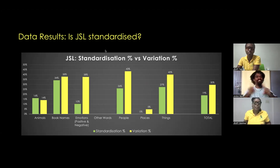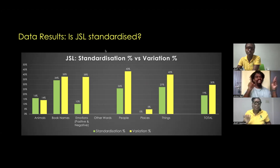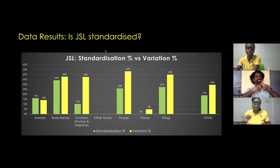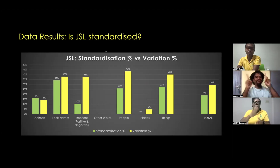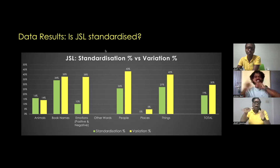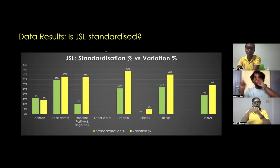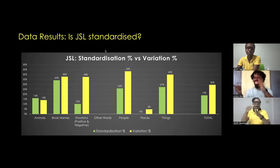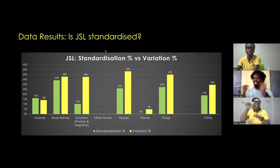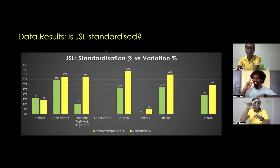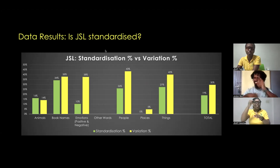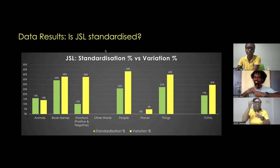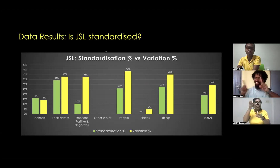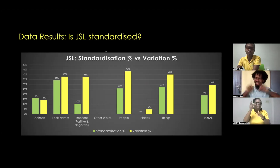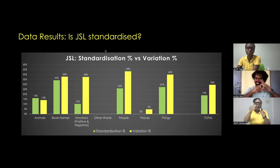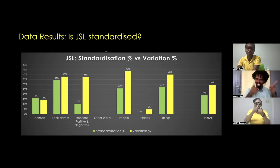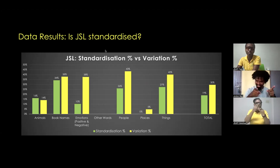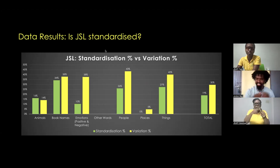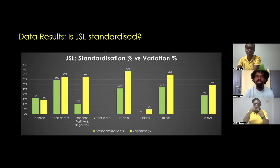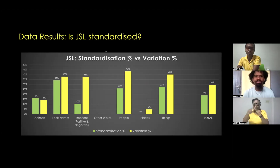38% in variations.